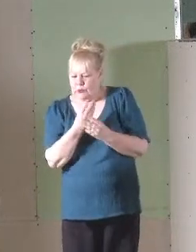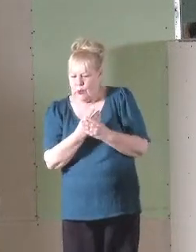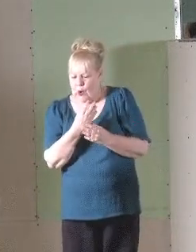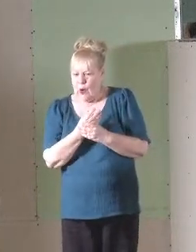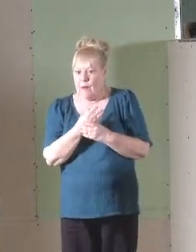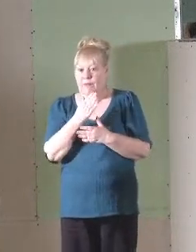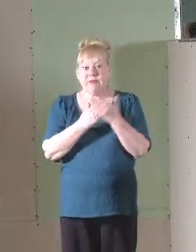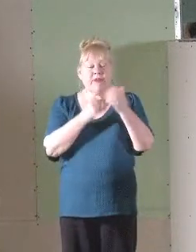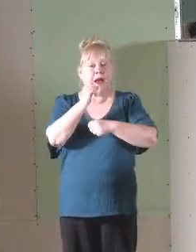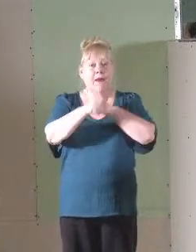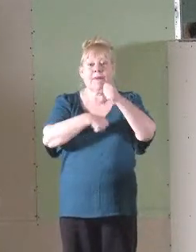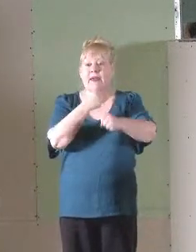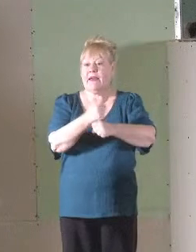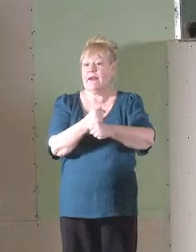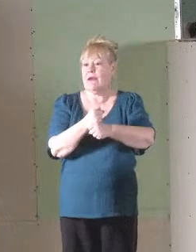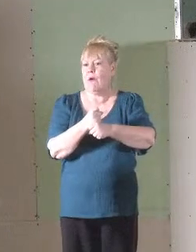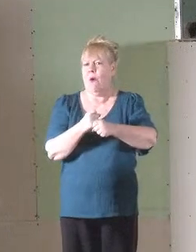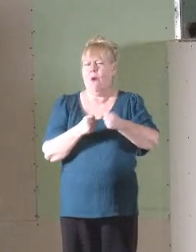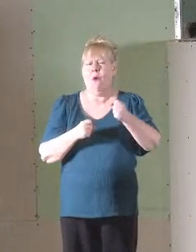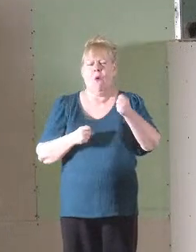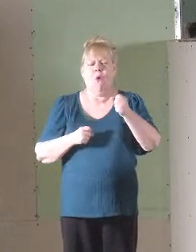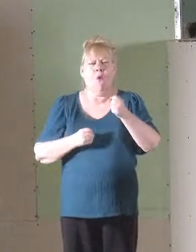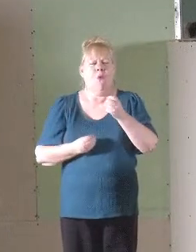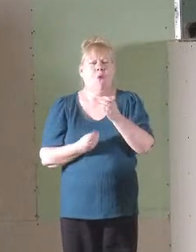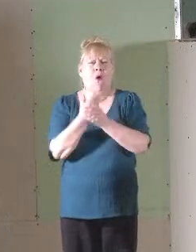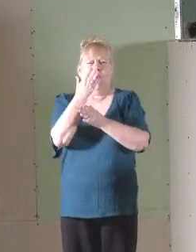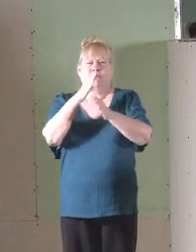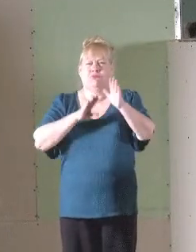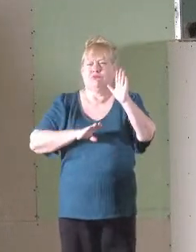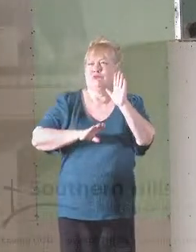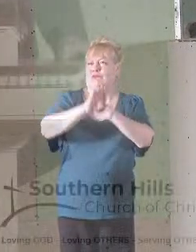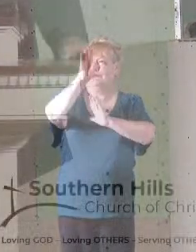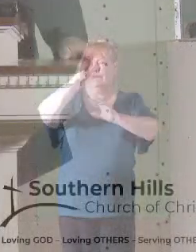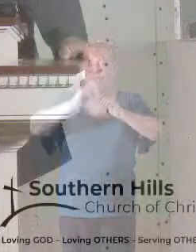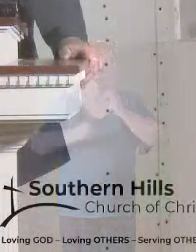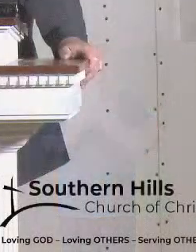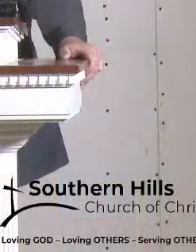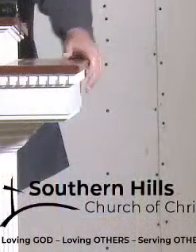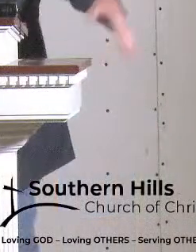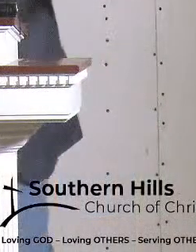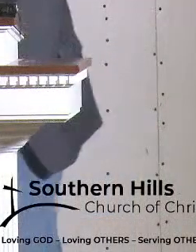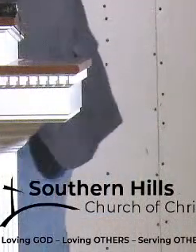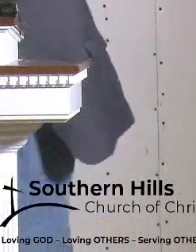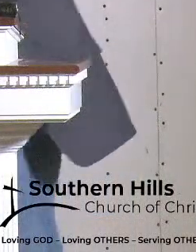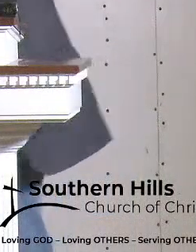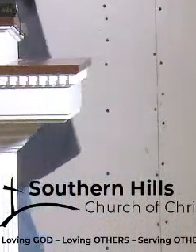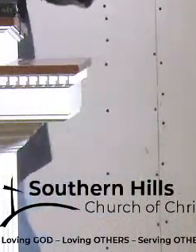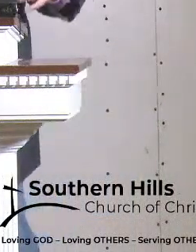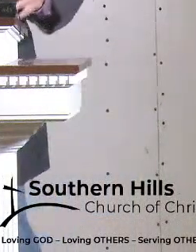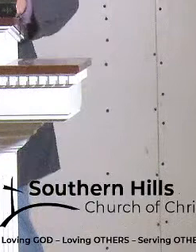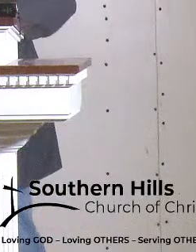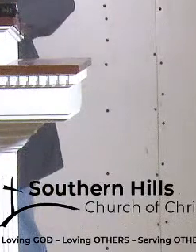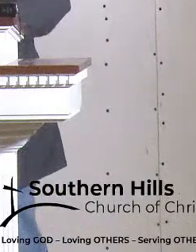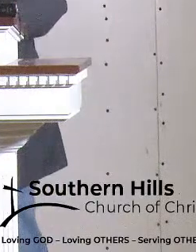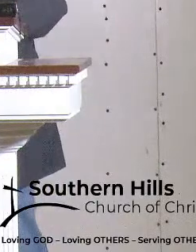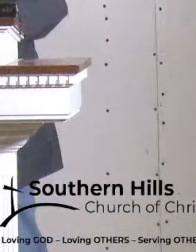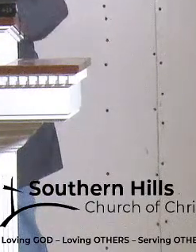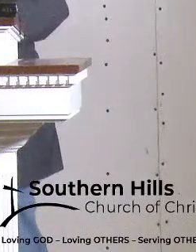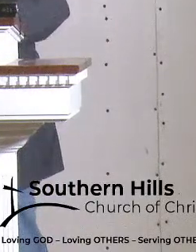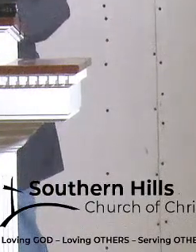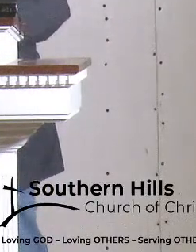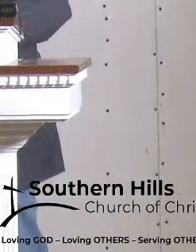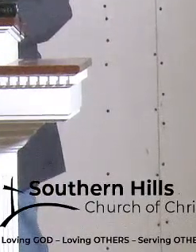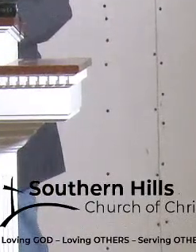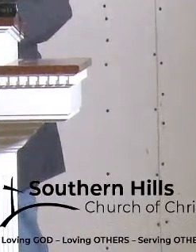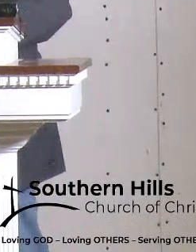And some years, your garden is through the roof abundant. And you come to the church house bringing in these big baskets